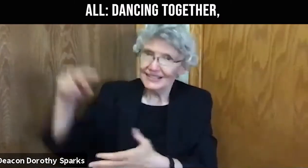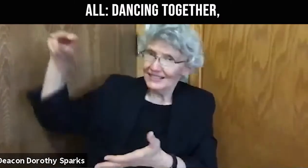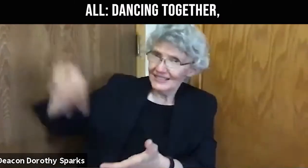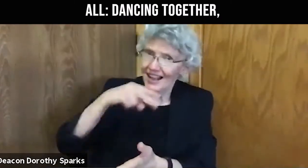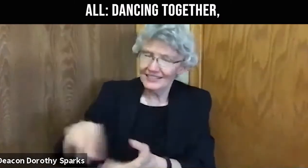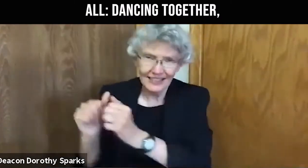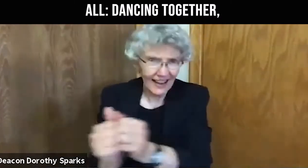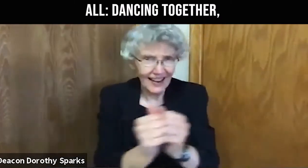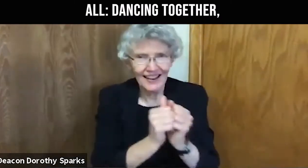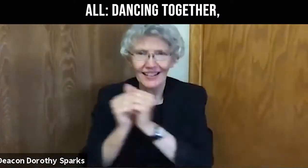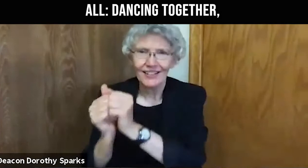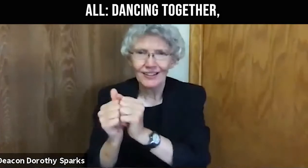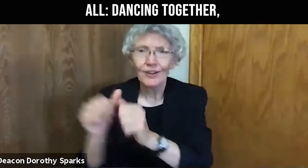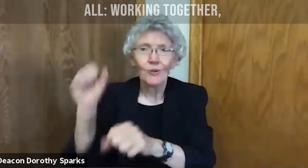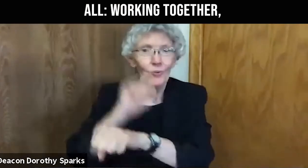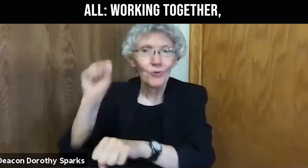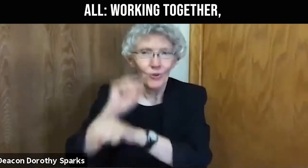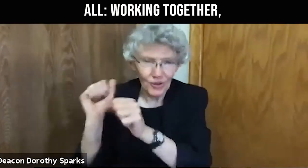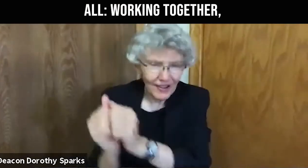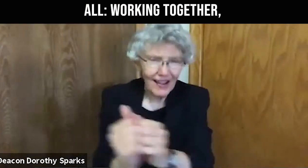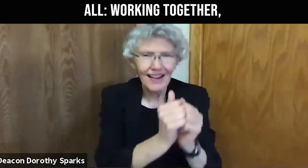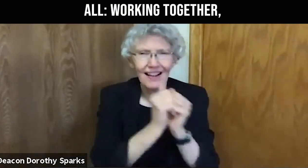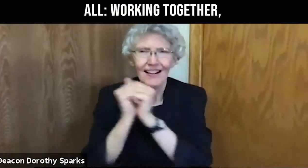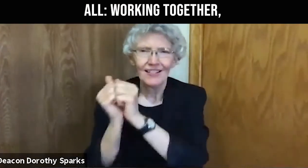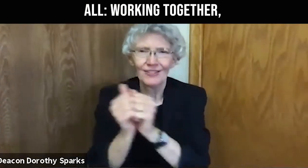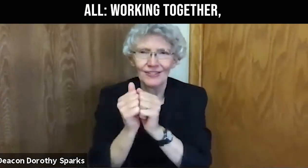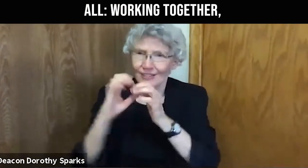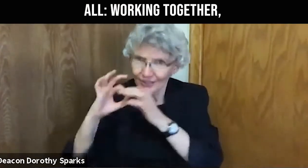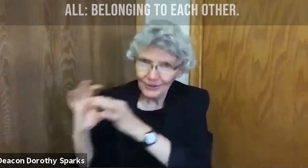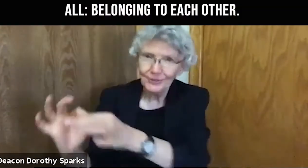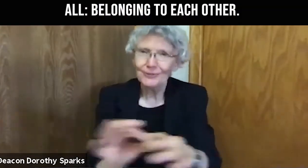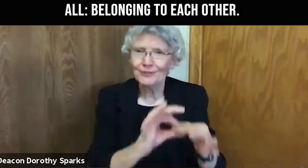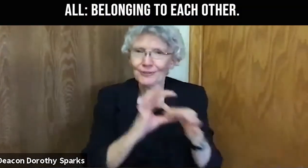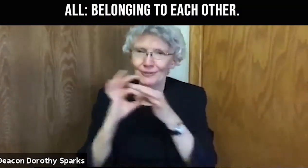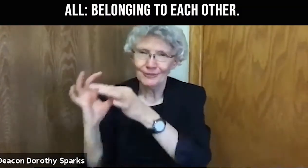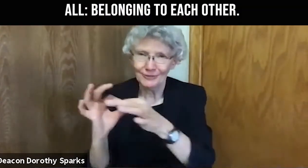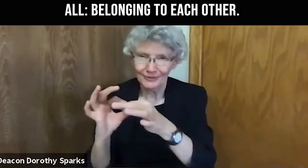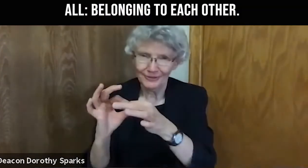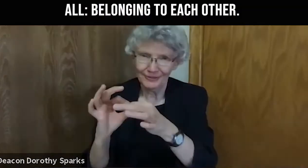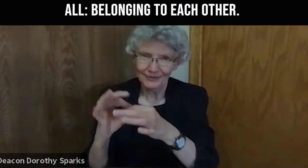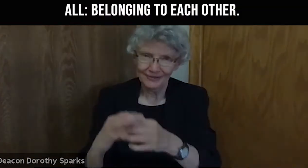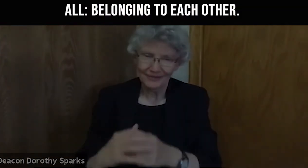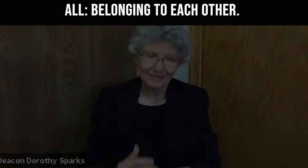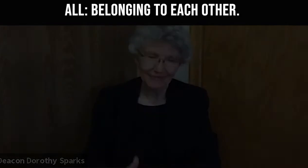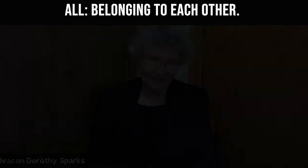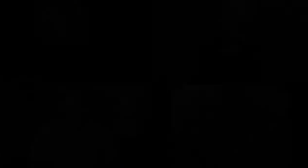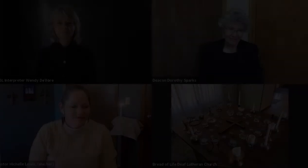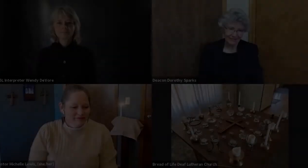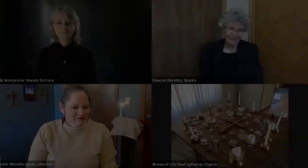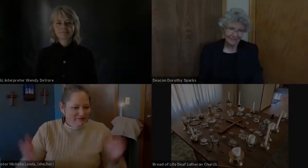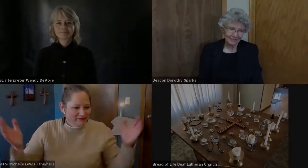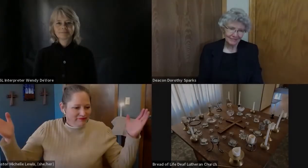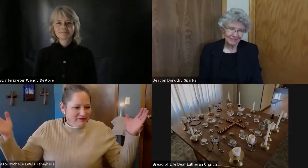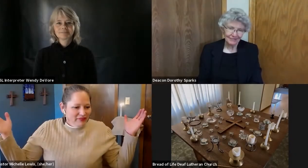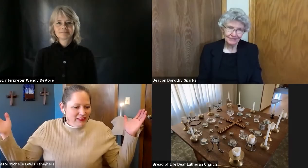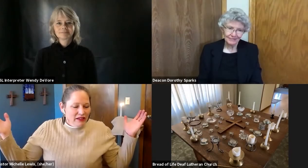Please follow along, dancing together, working together, belonging to each other.